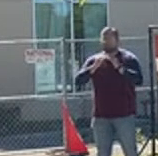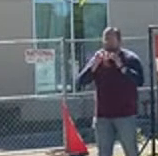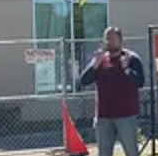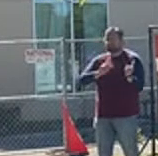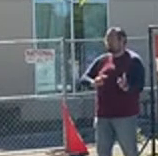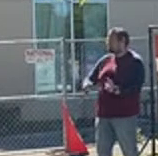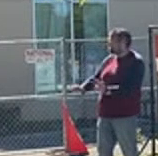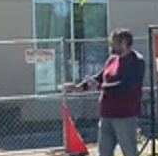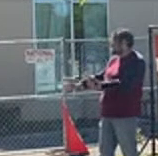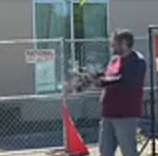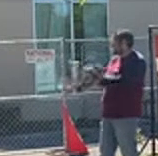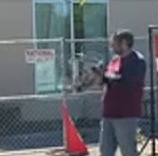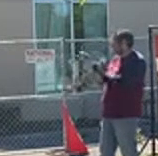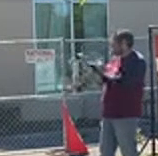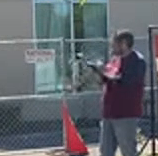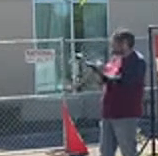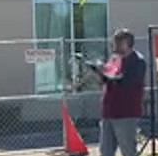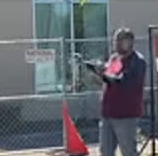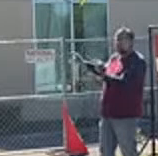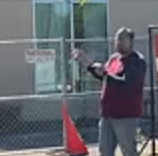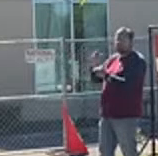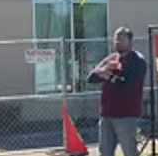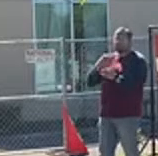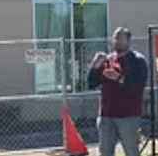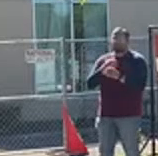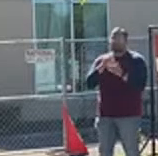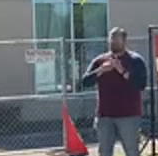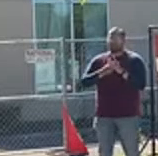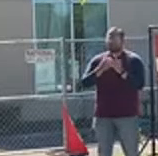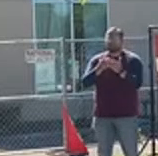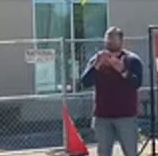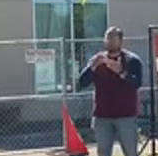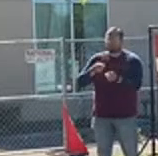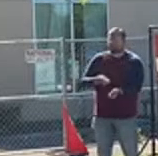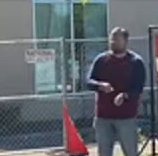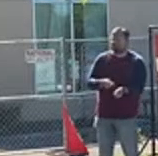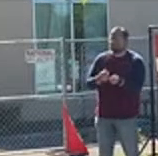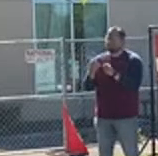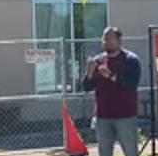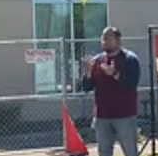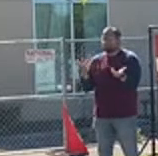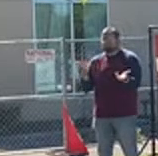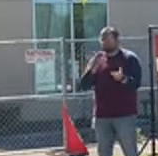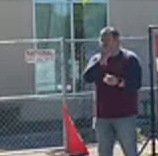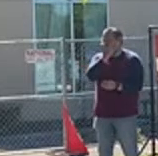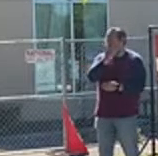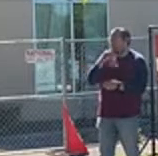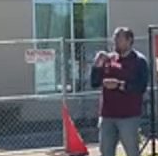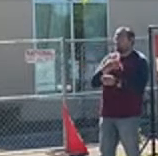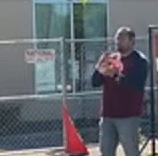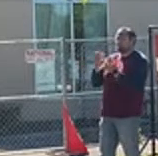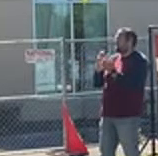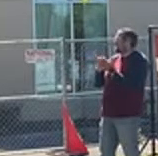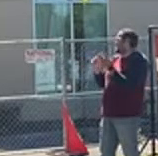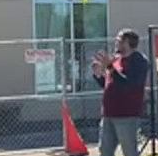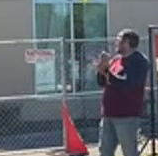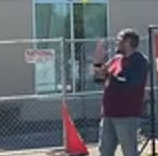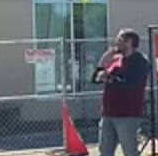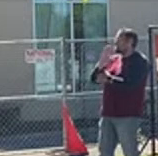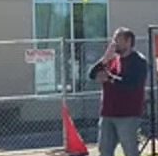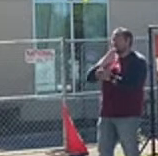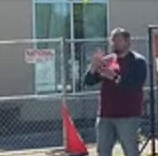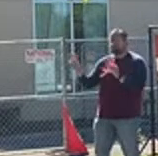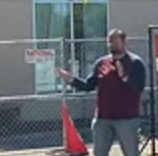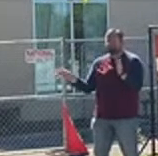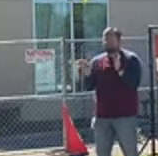your left, you see, I'm sorry, we got started before the groundbreaking. I hope that's all right. But we wanted to get this new cafeteria addition built as